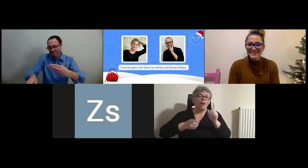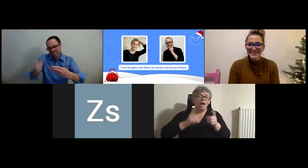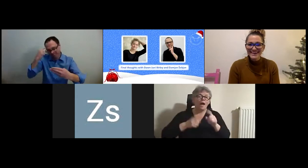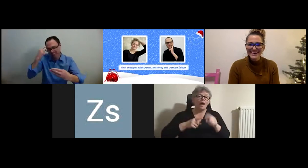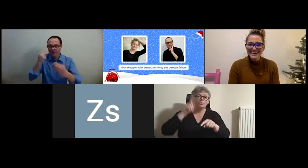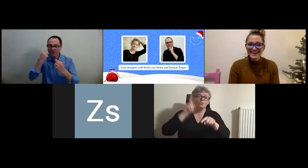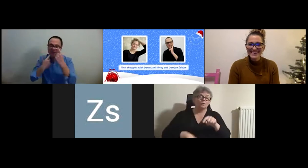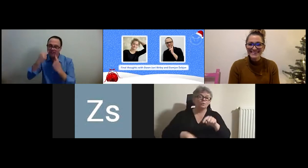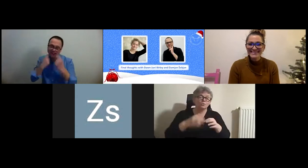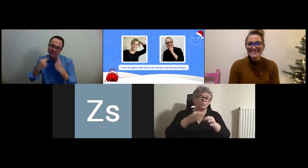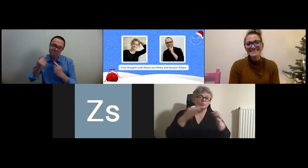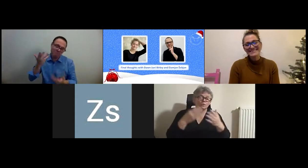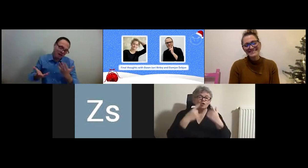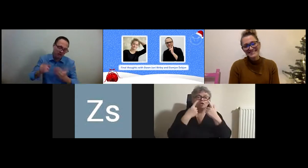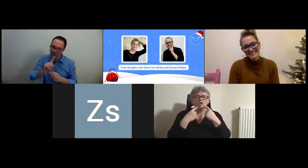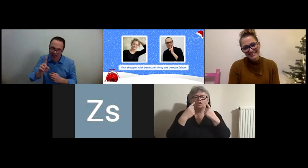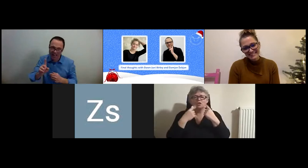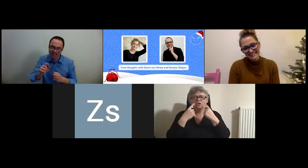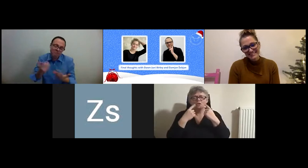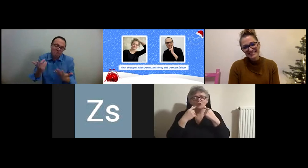Maybe the last episode.